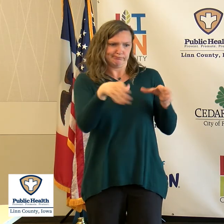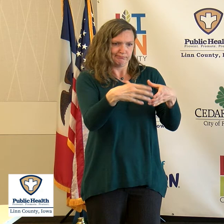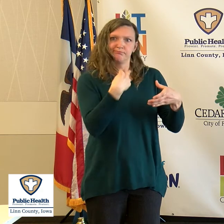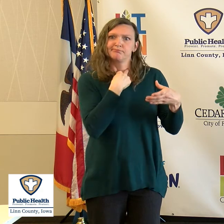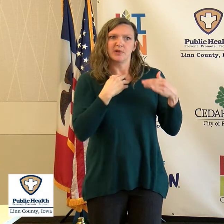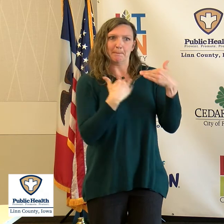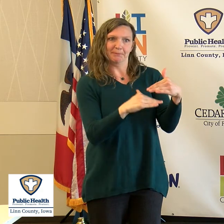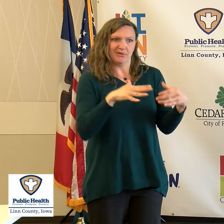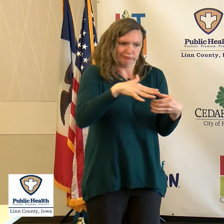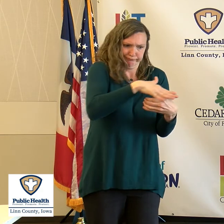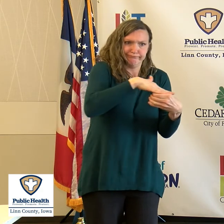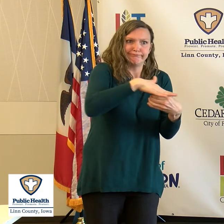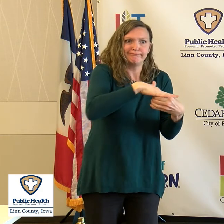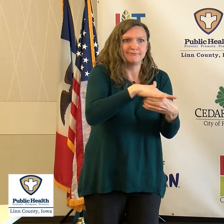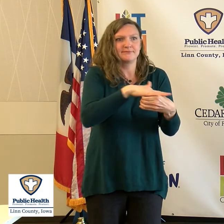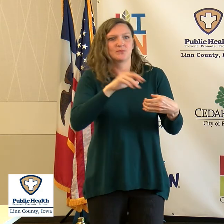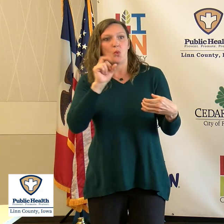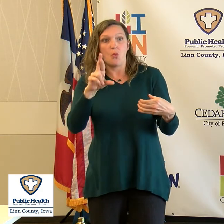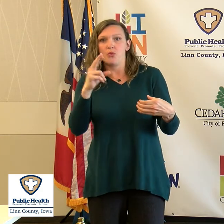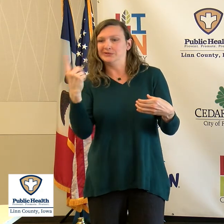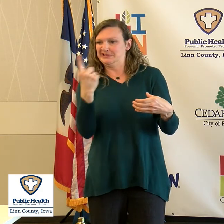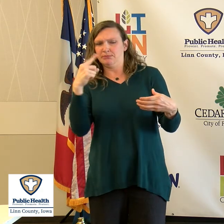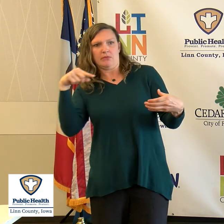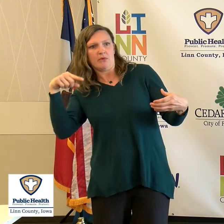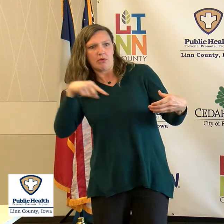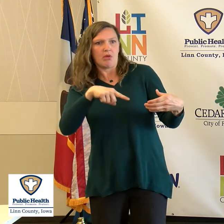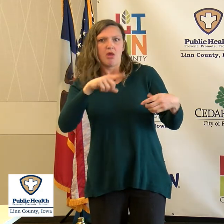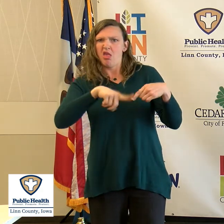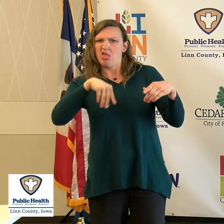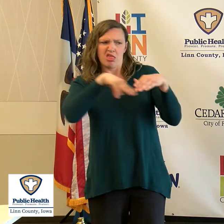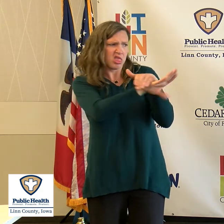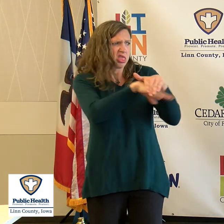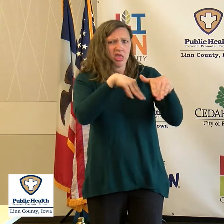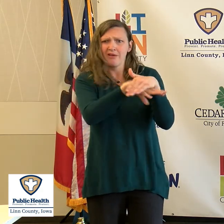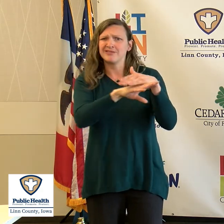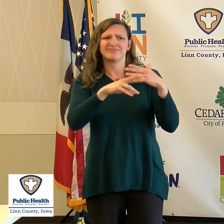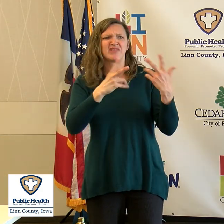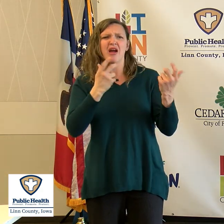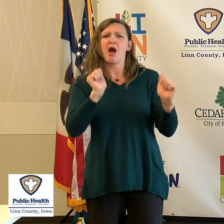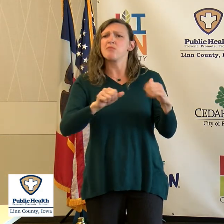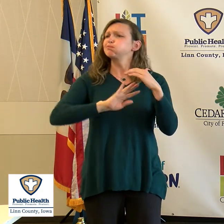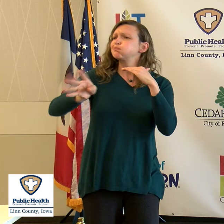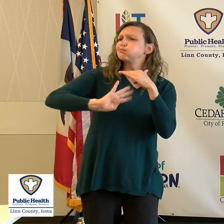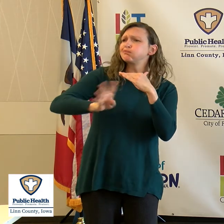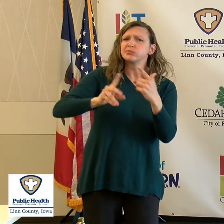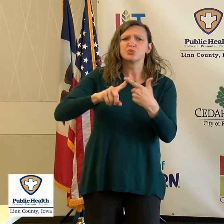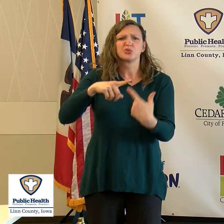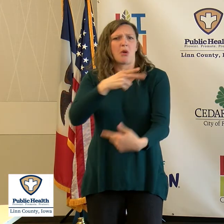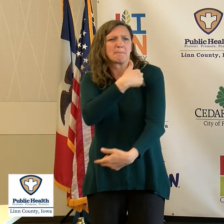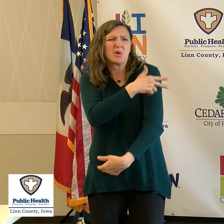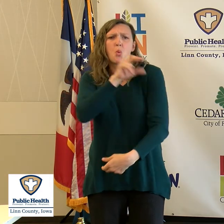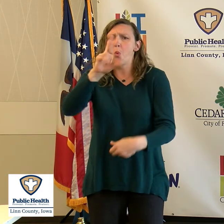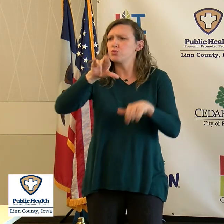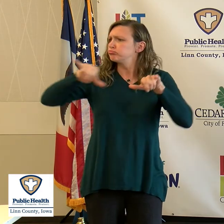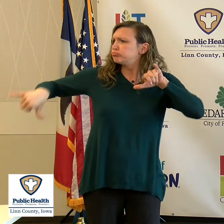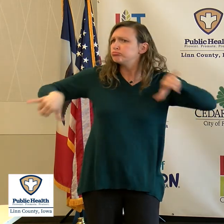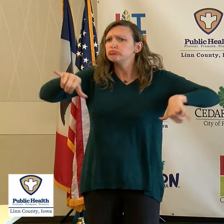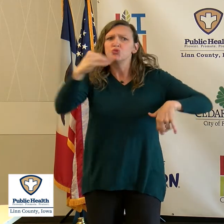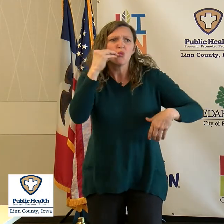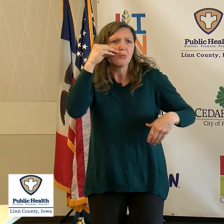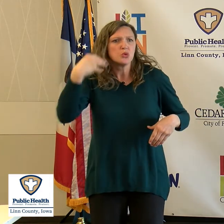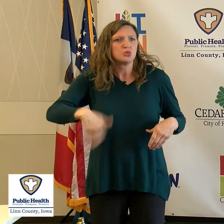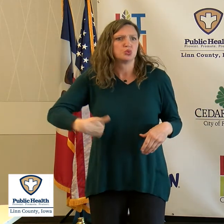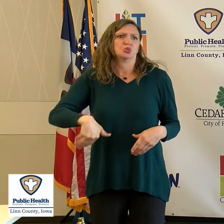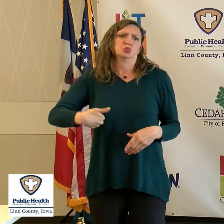protections of many others. Being able to socially isolate for long periods of time by working from home is